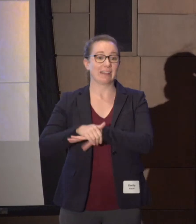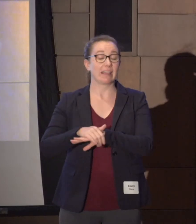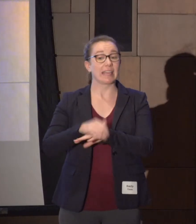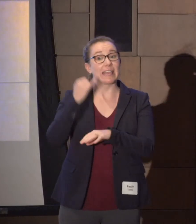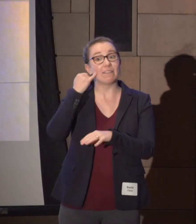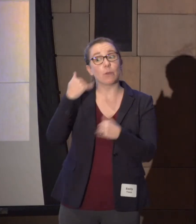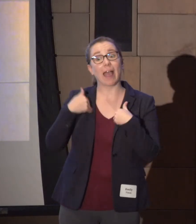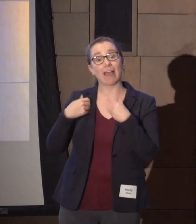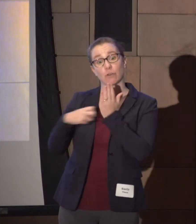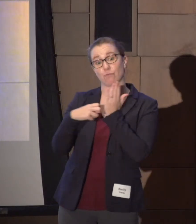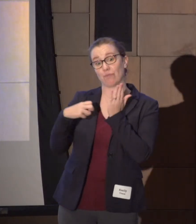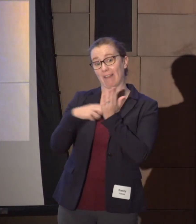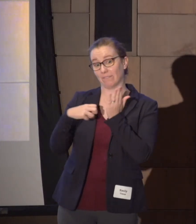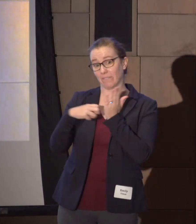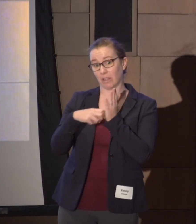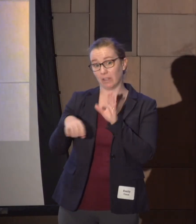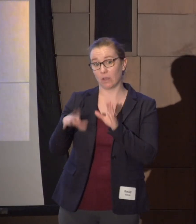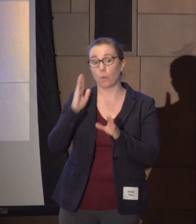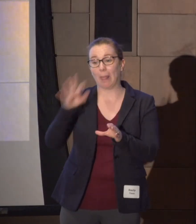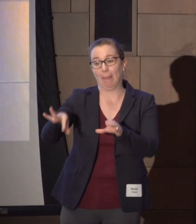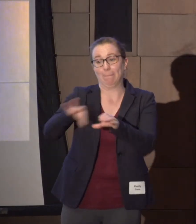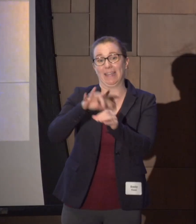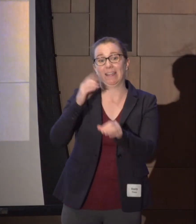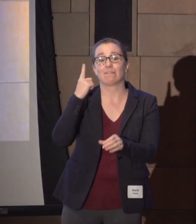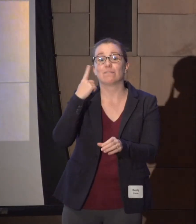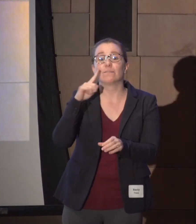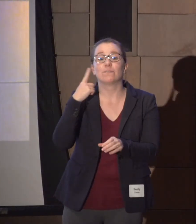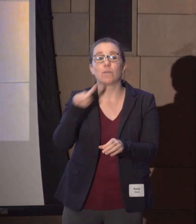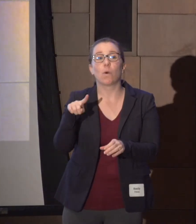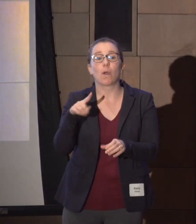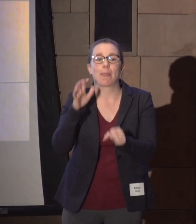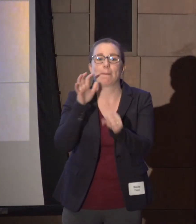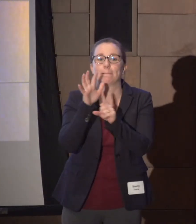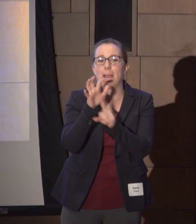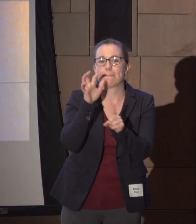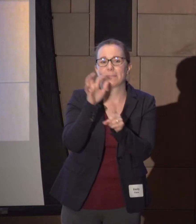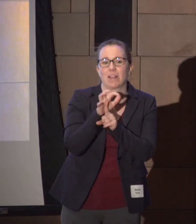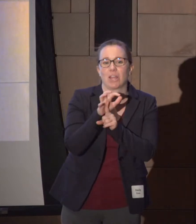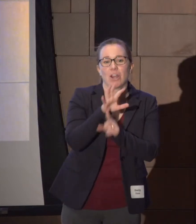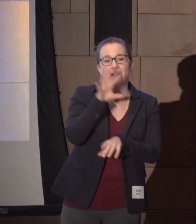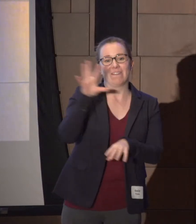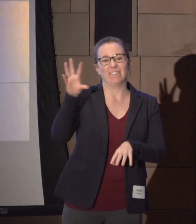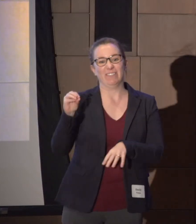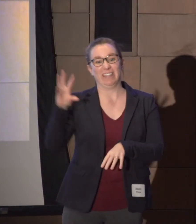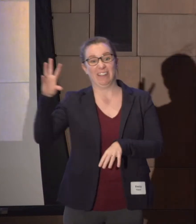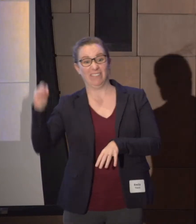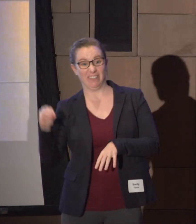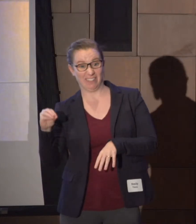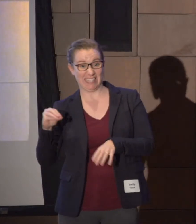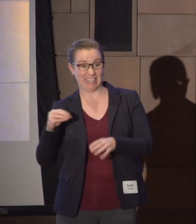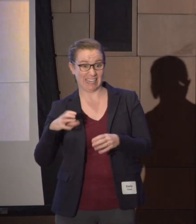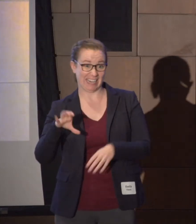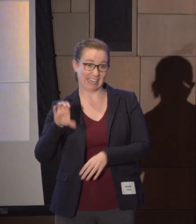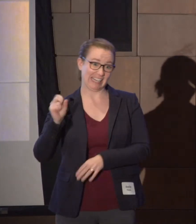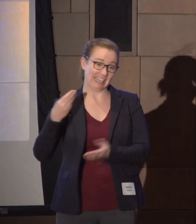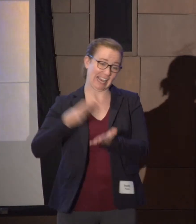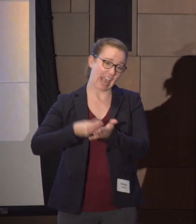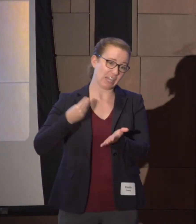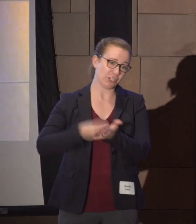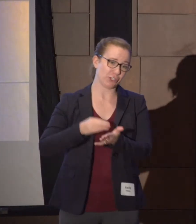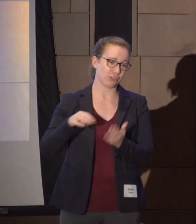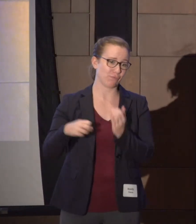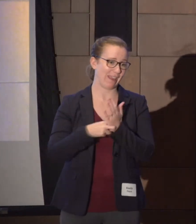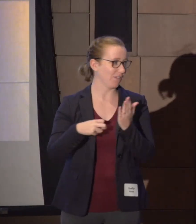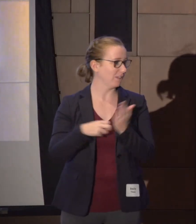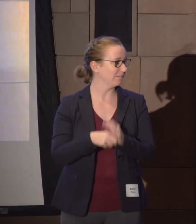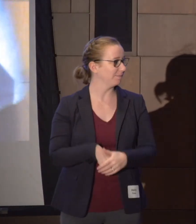raffle tickets, we are going to draw for the winner of the ever-popular 50/50 Cash Raffle. So please take out your tickets, get them ready.